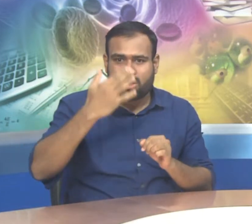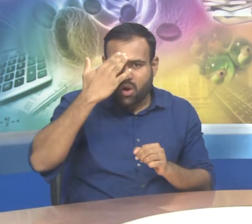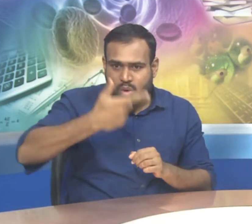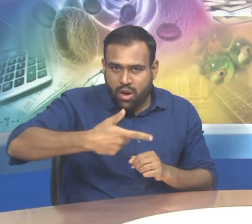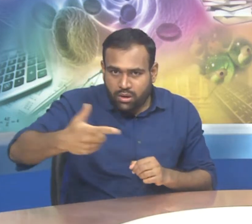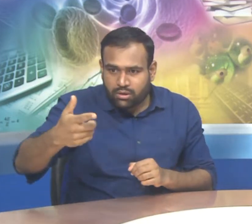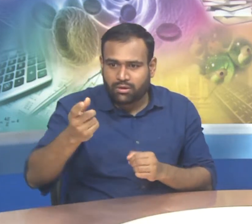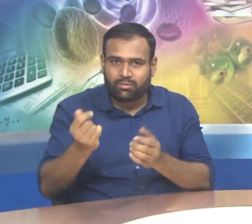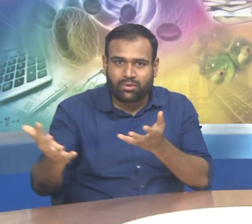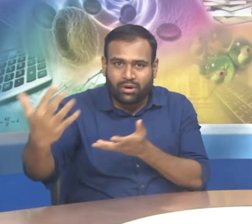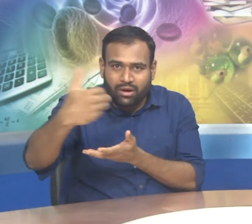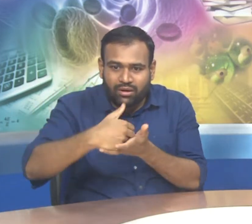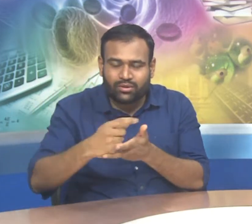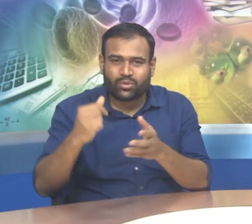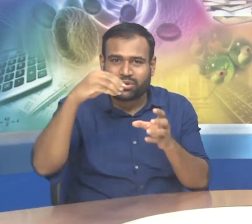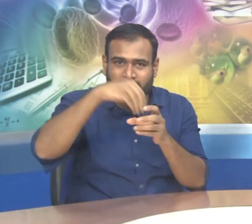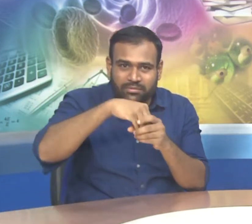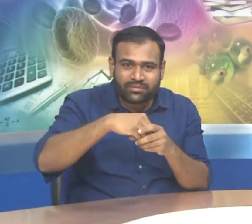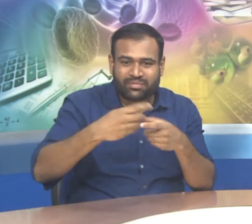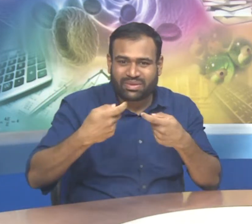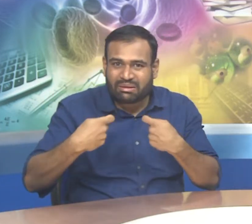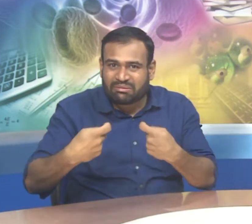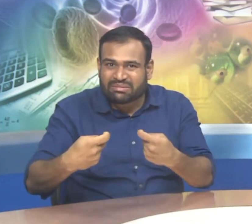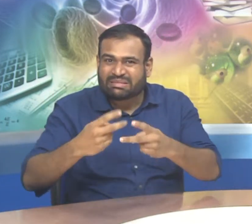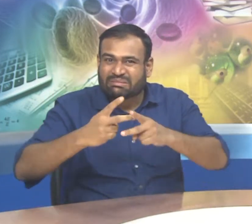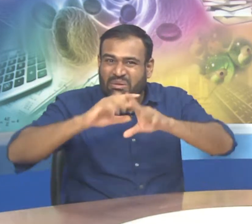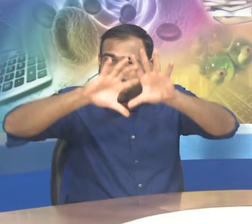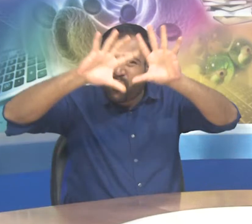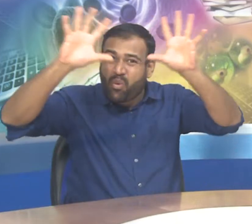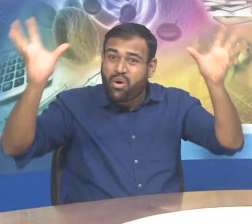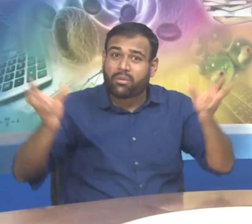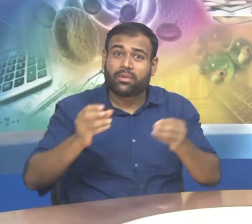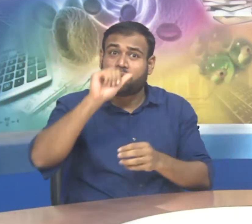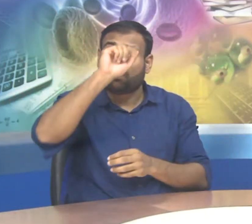expenditures which is done under various heads.